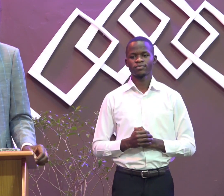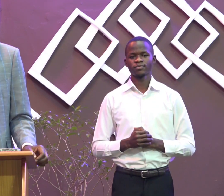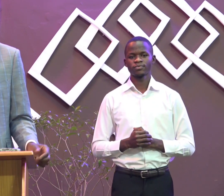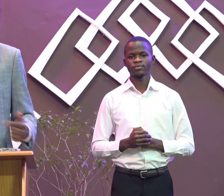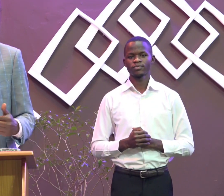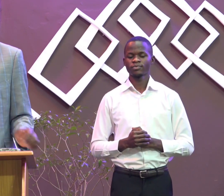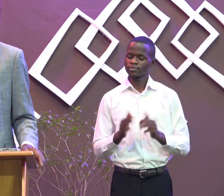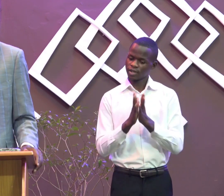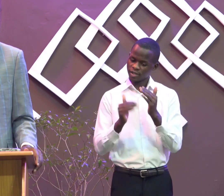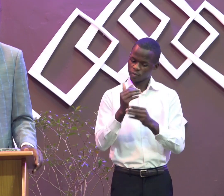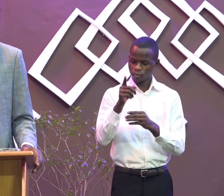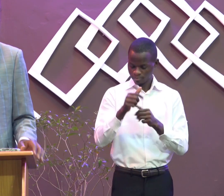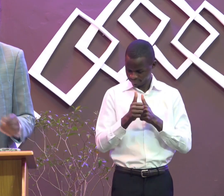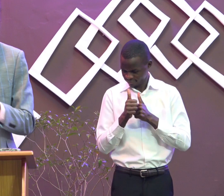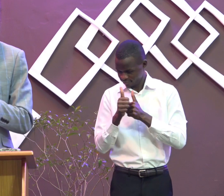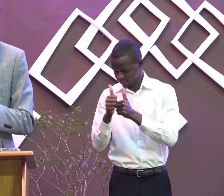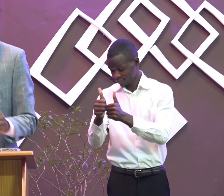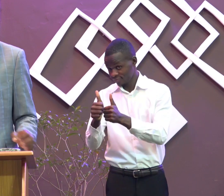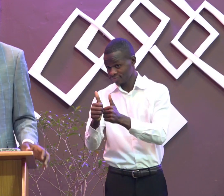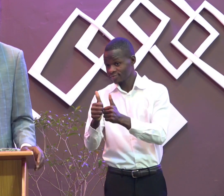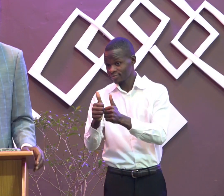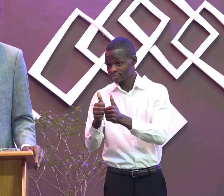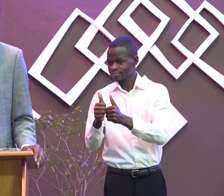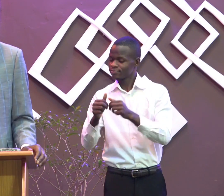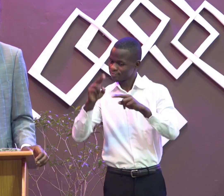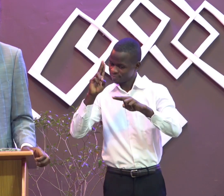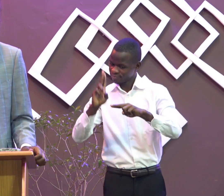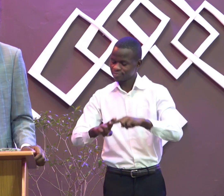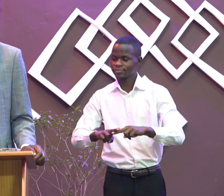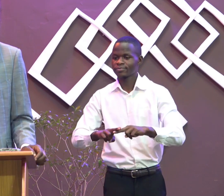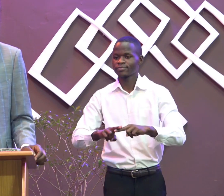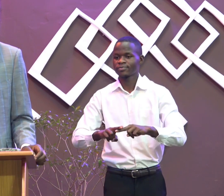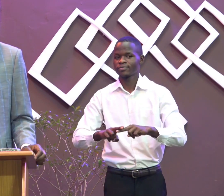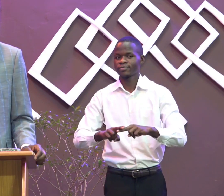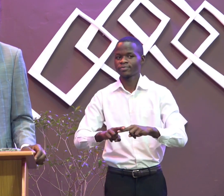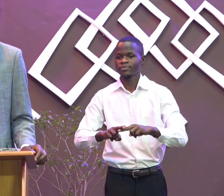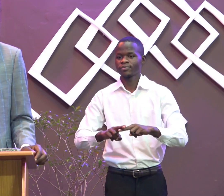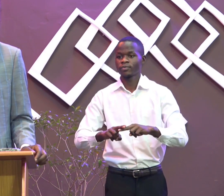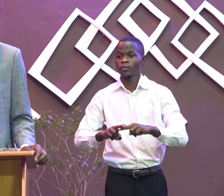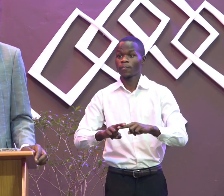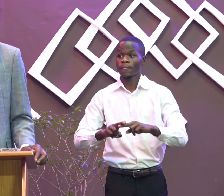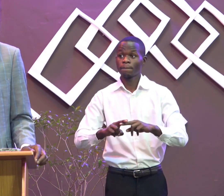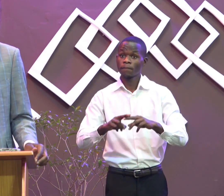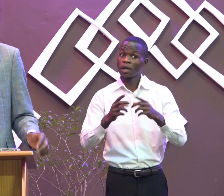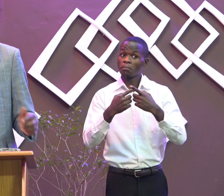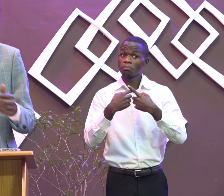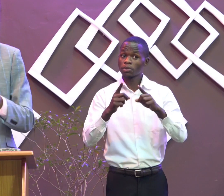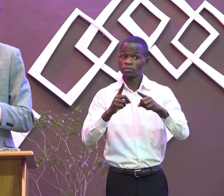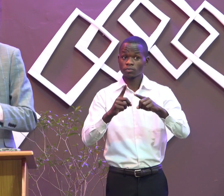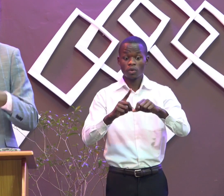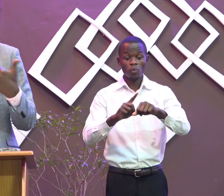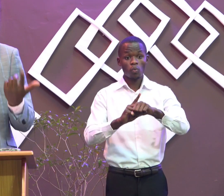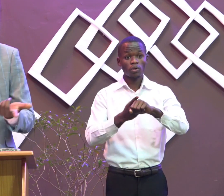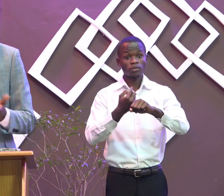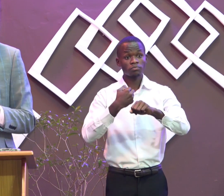me. N'ogena n'omuwerekera. And so you would go with him. N'otuulaawo. And you would sit. Naye nga tetumanyi nti